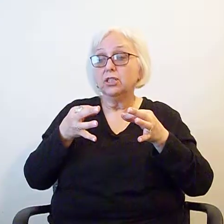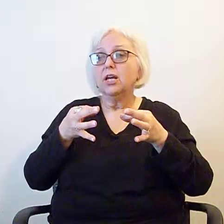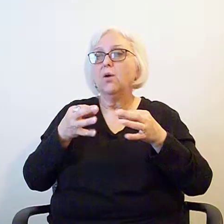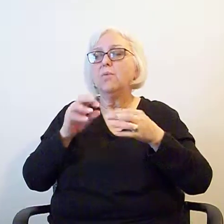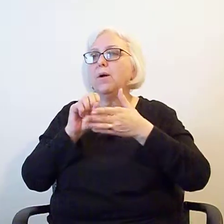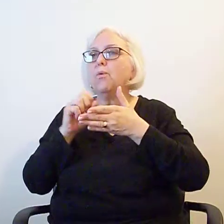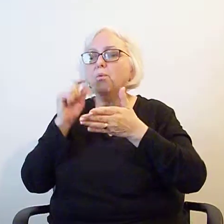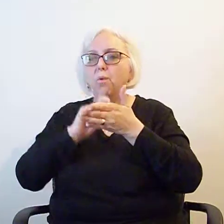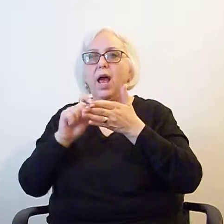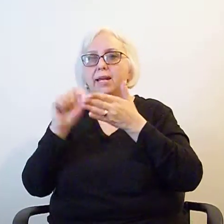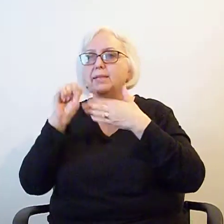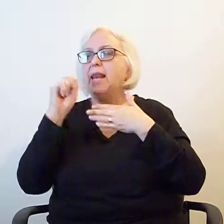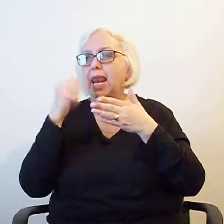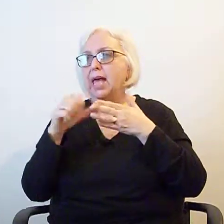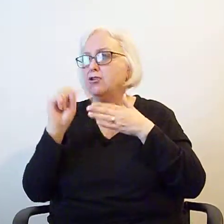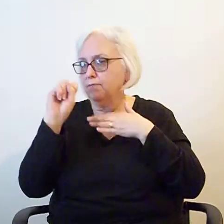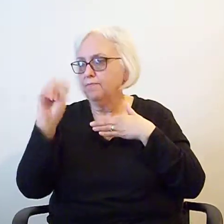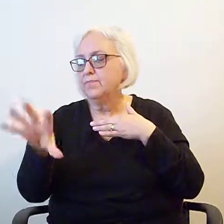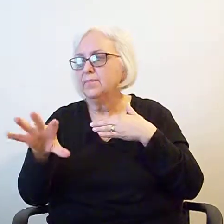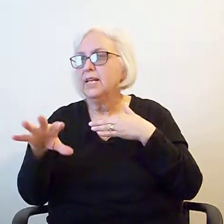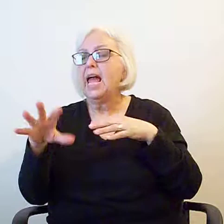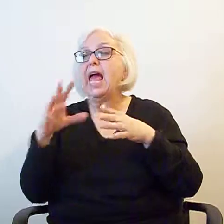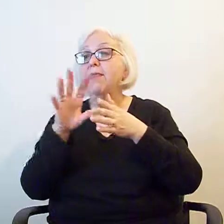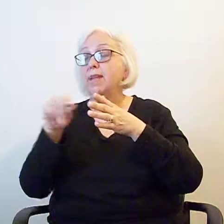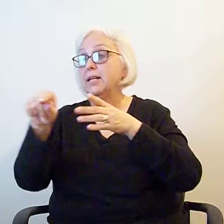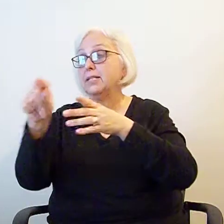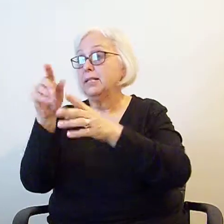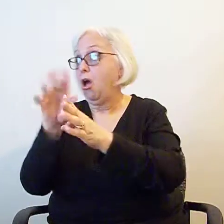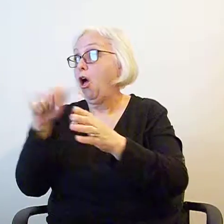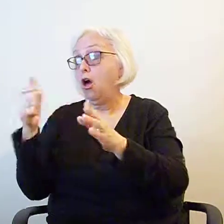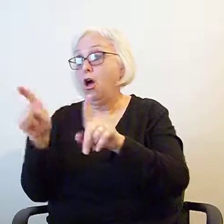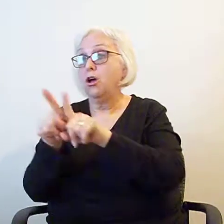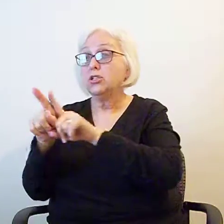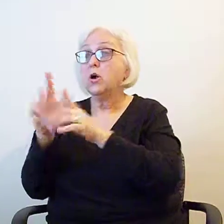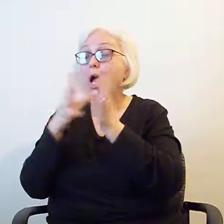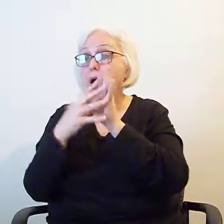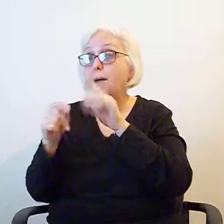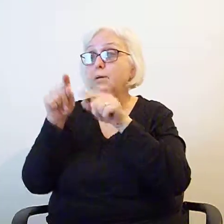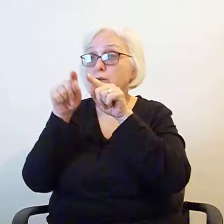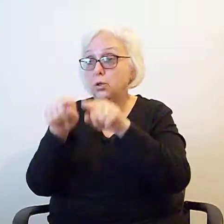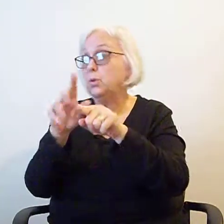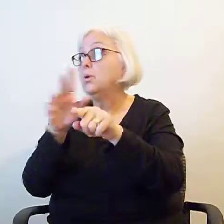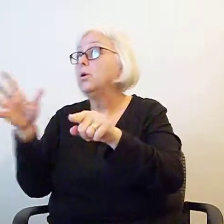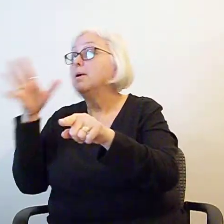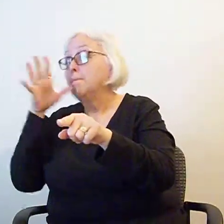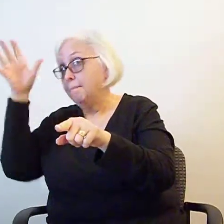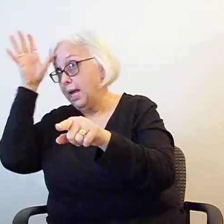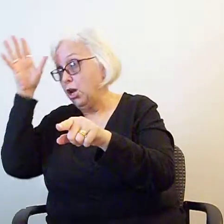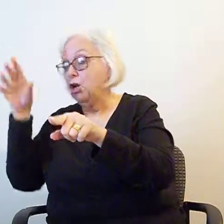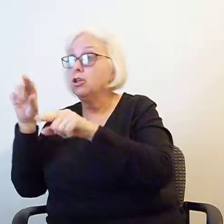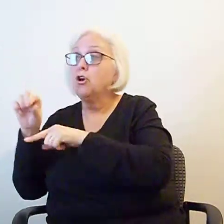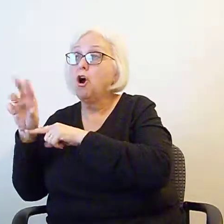A copy of the response will be sent to you, your parent, guardian, or advocate,